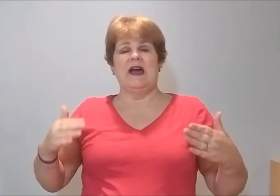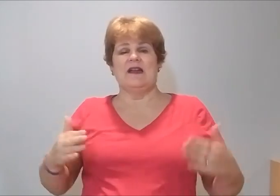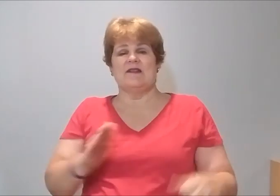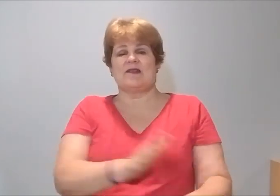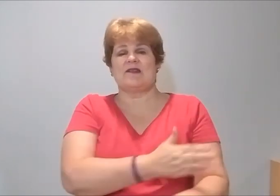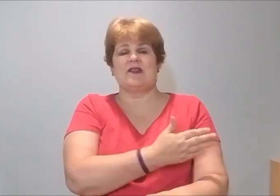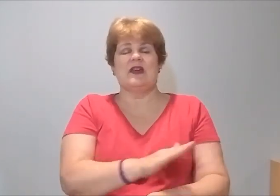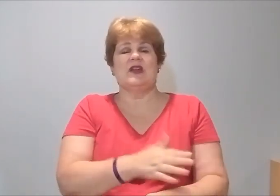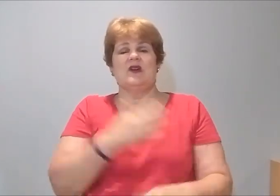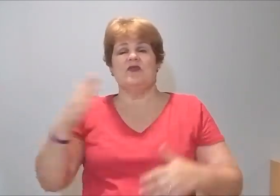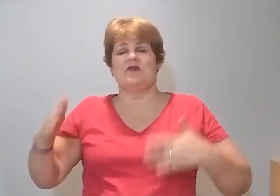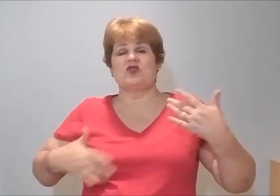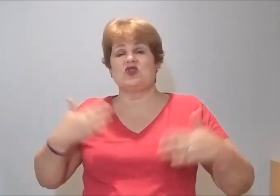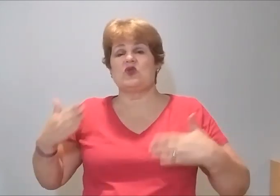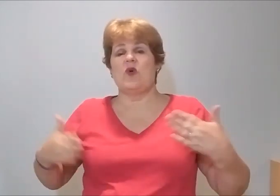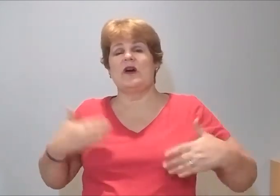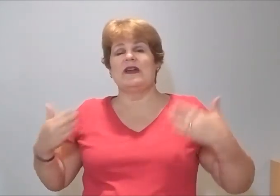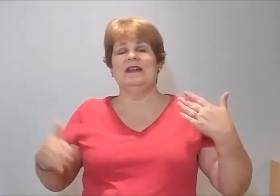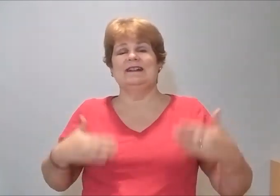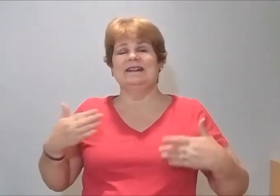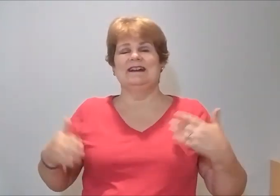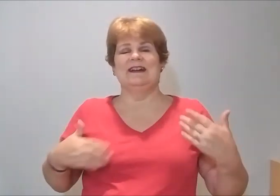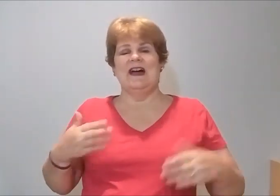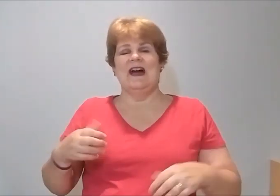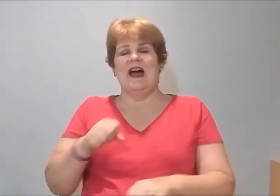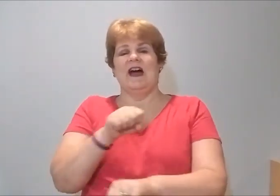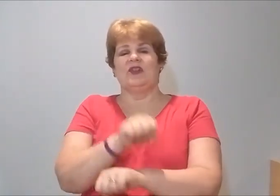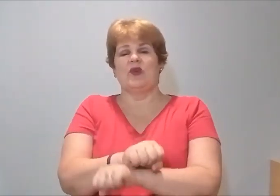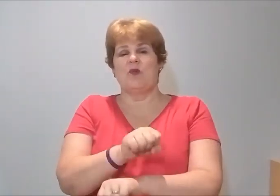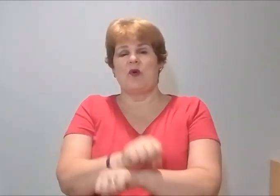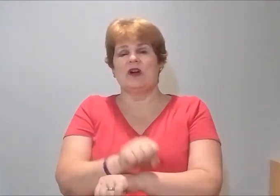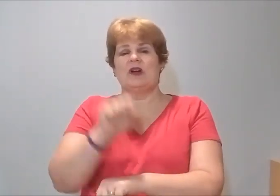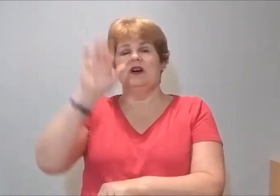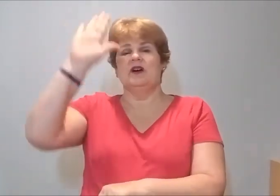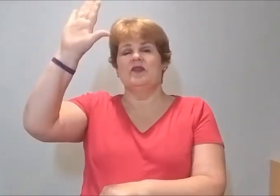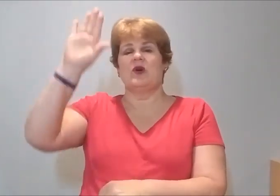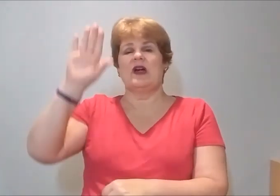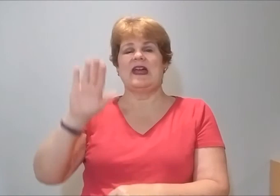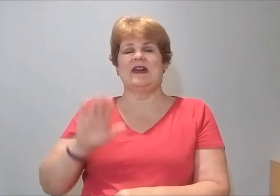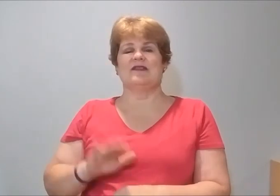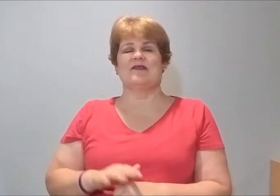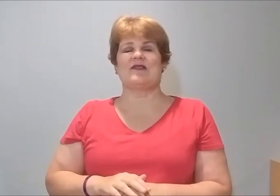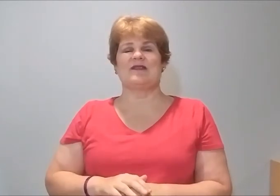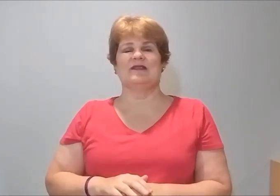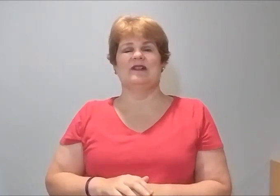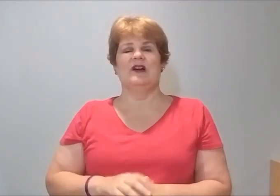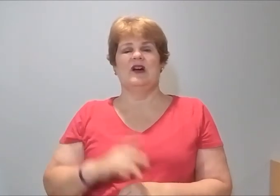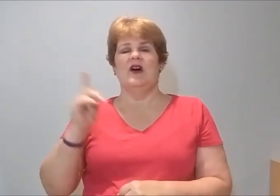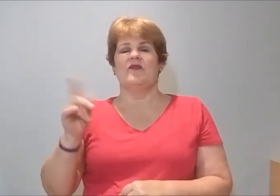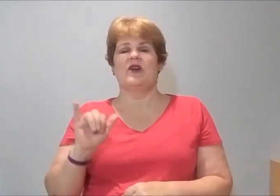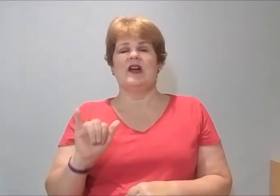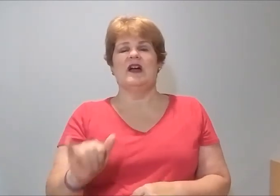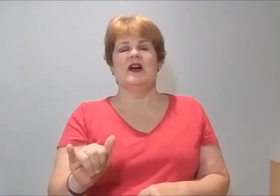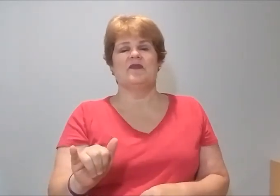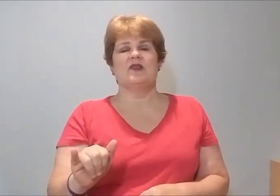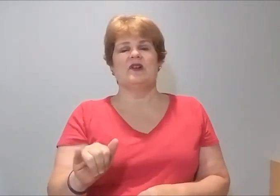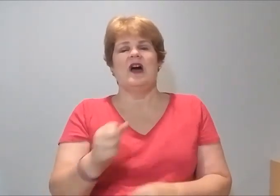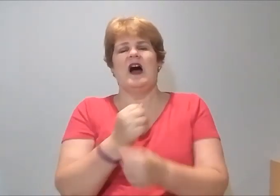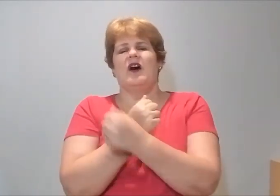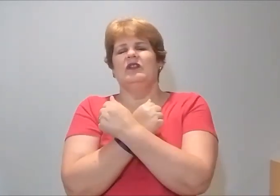I sing for joy at the work of your hands. Forever I'll